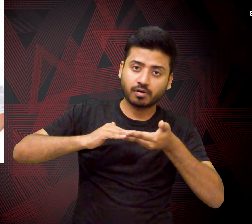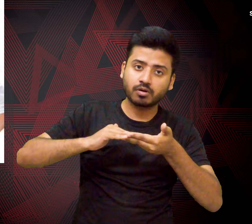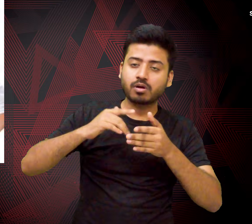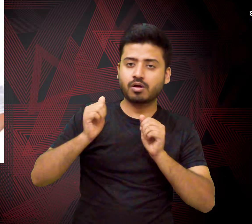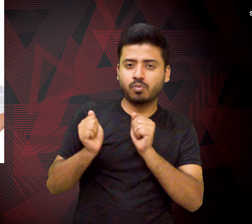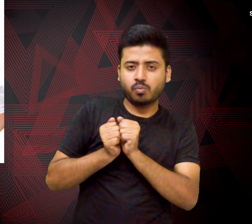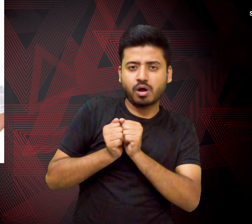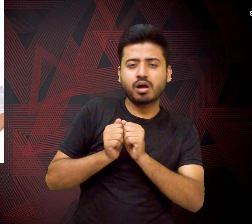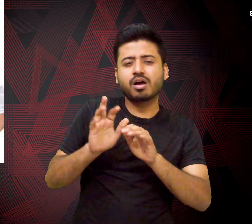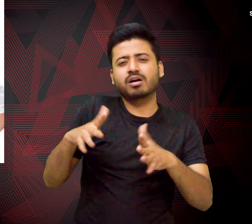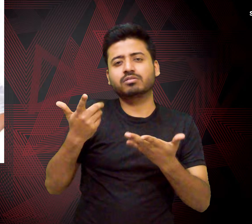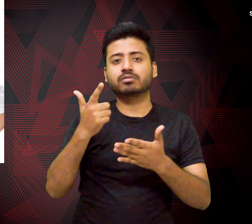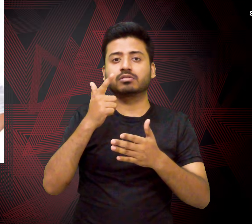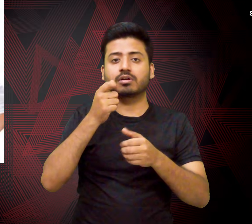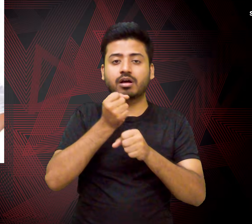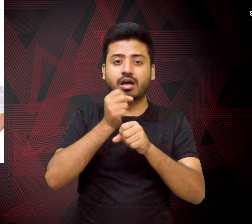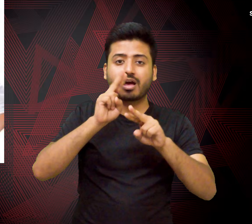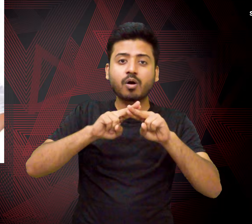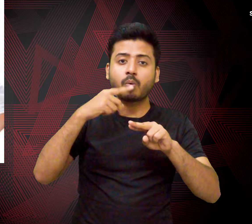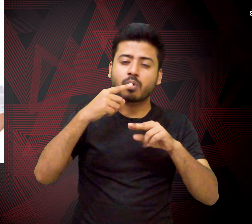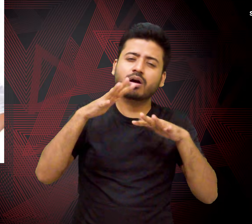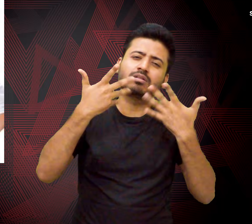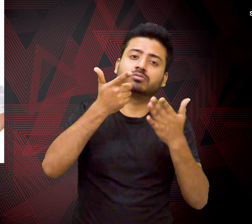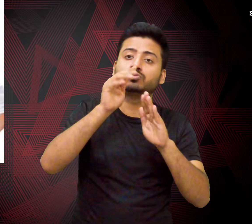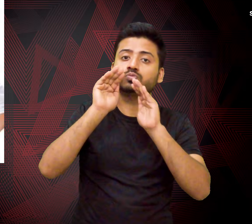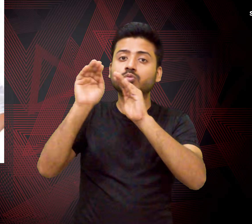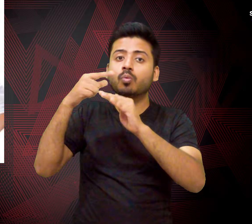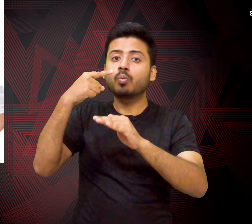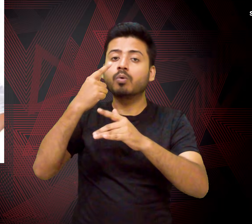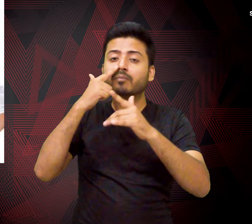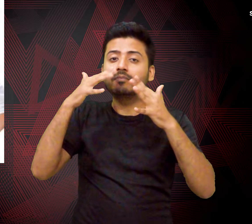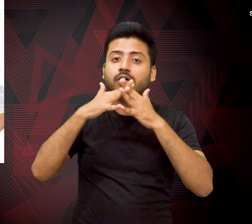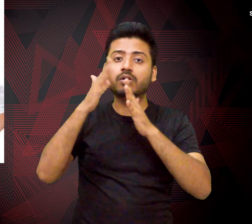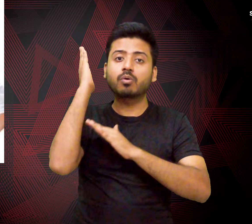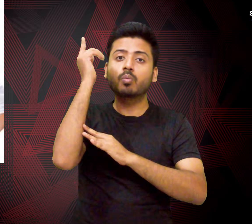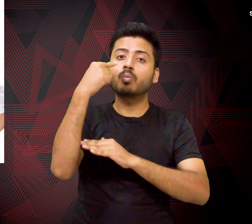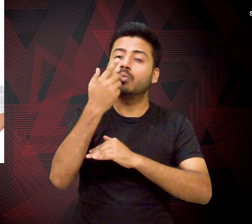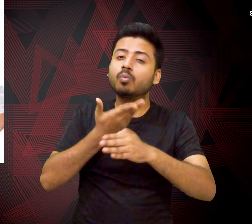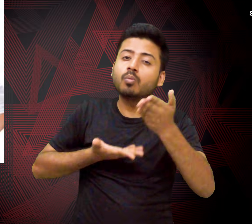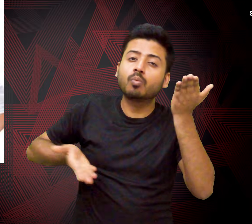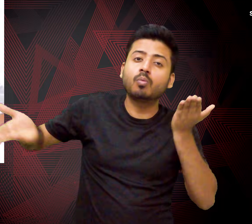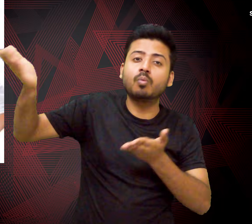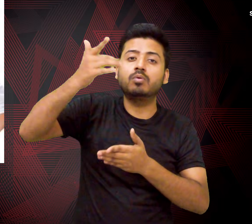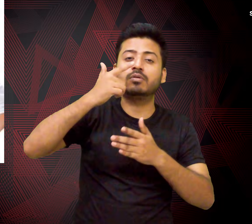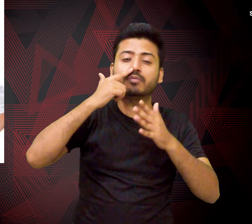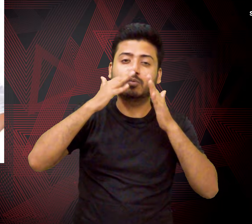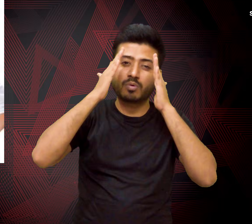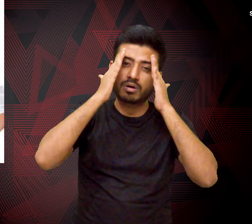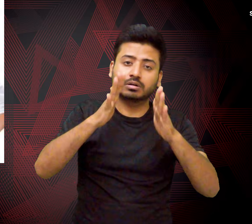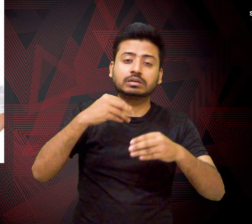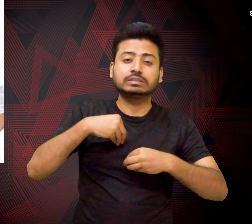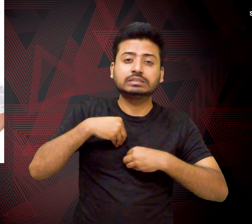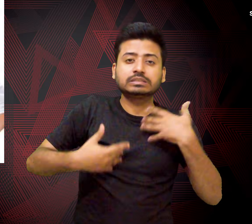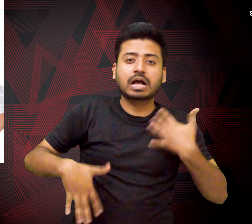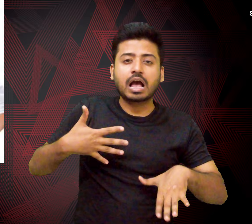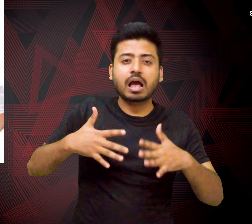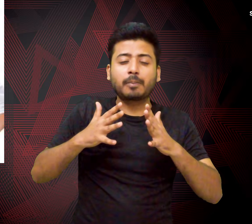and pain, especially during early breastfeeding or weaning. They act by reducing inflammation and promoting, or, in